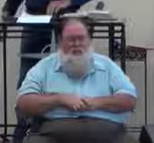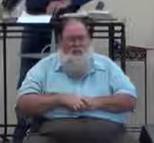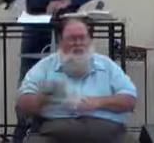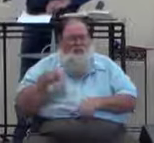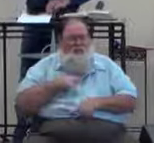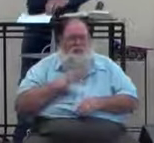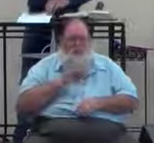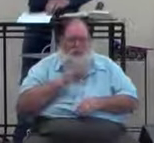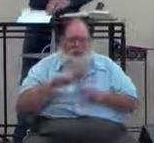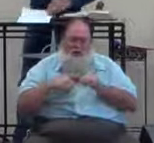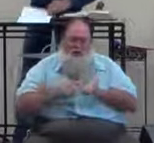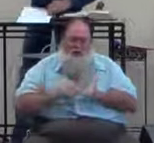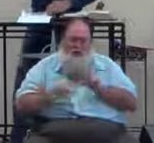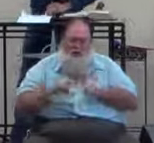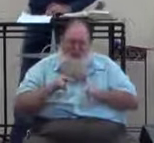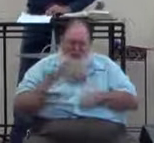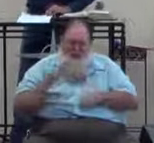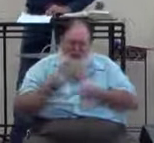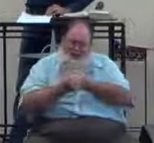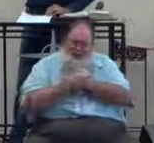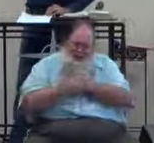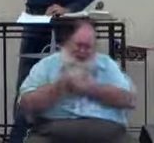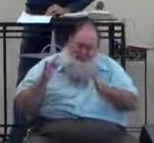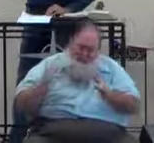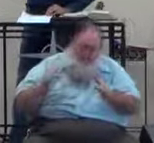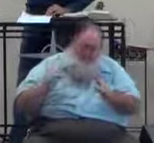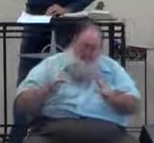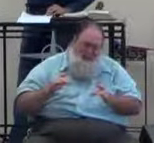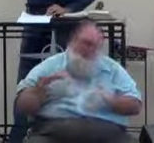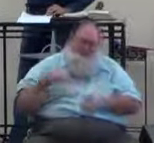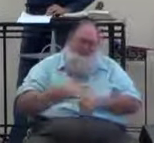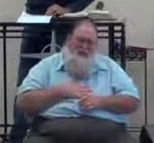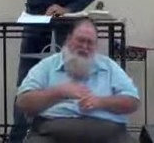And we were talking about people needing love and mercy and grace.